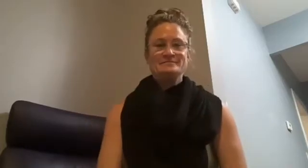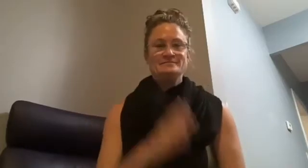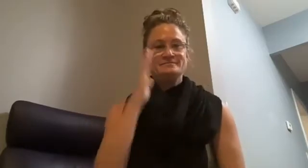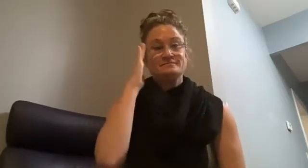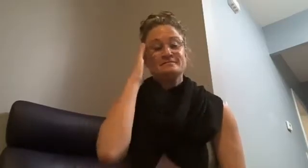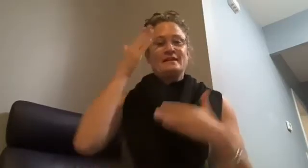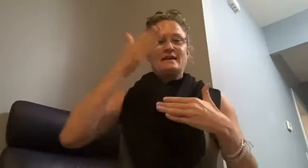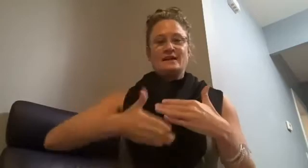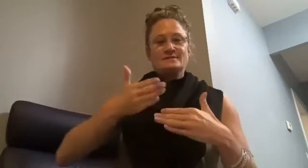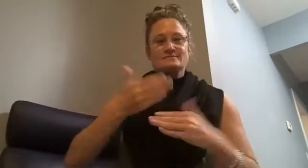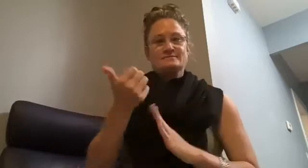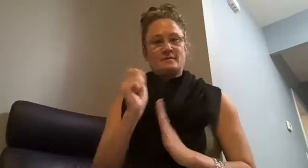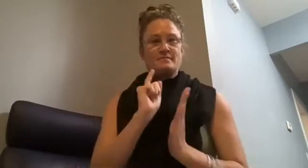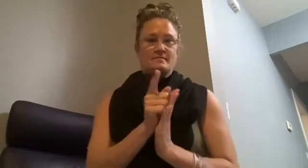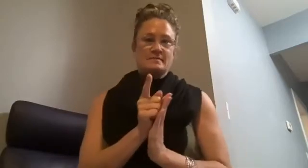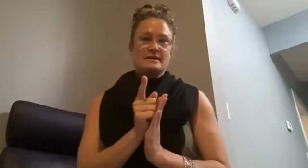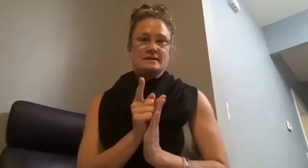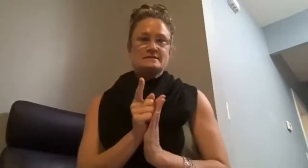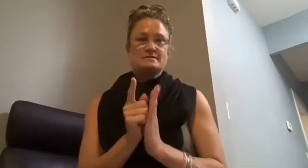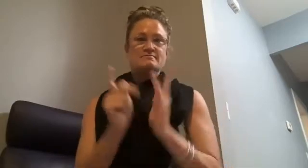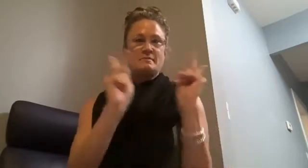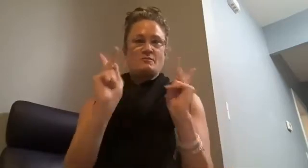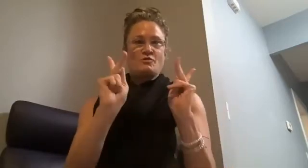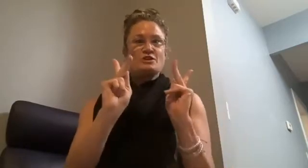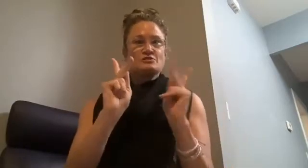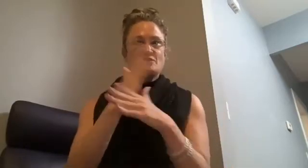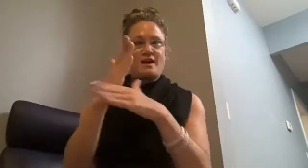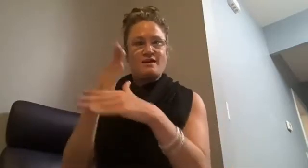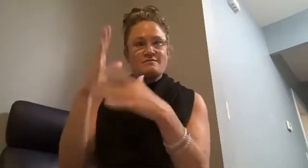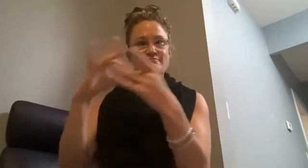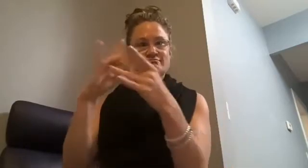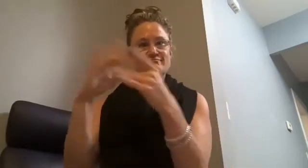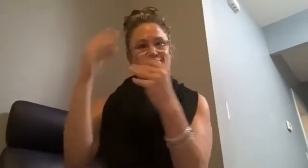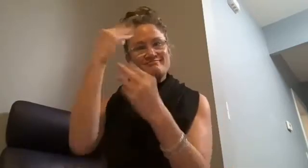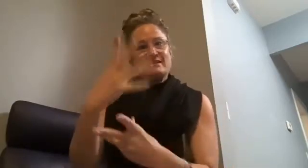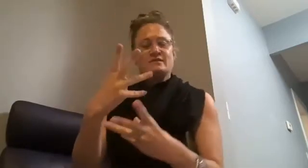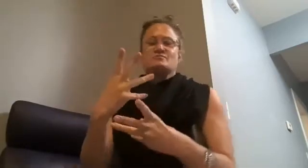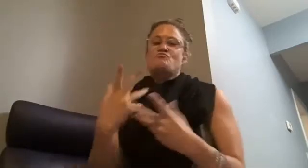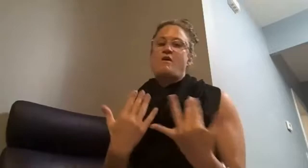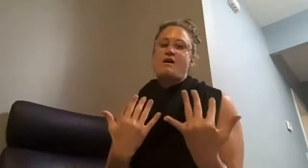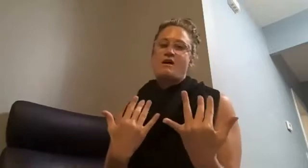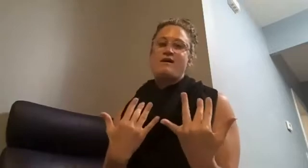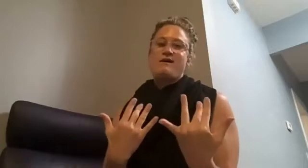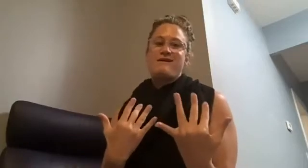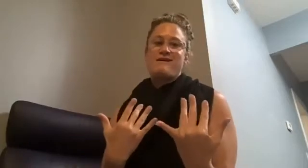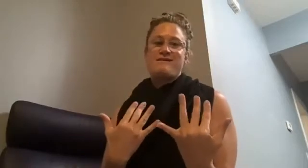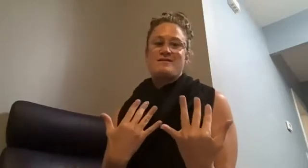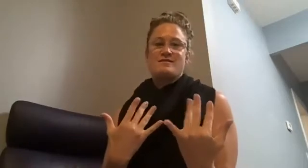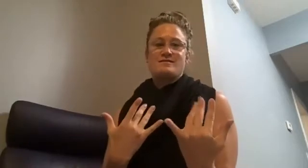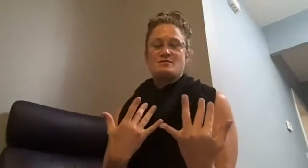there's about 10 minutes where people could share, and she shared, and I was just waiting for whatever wonderful experience she had had. And